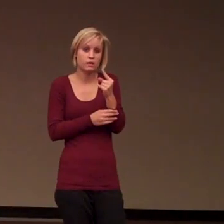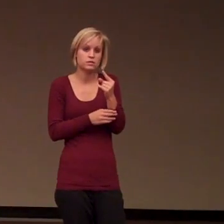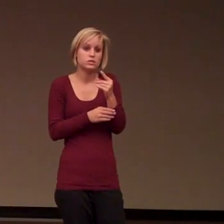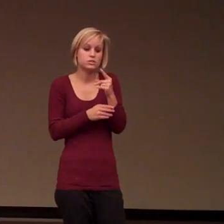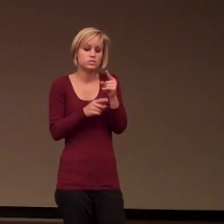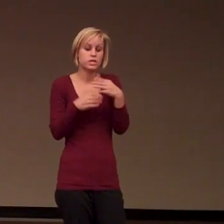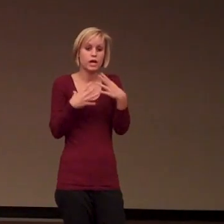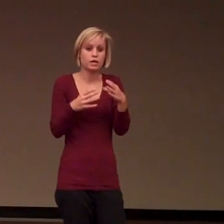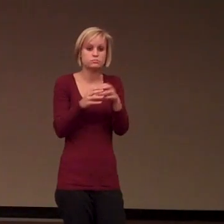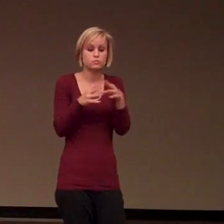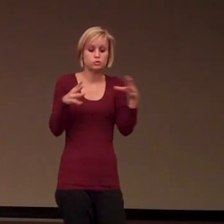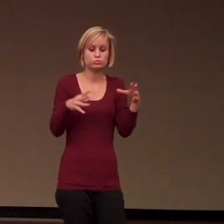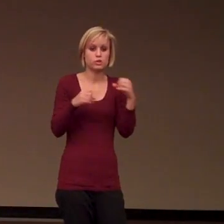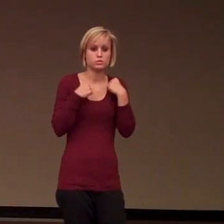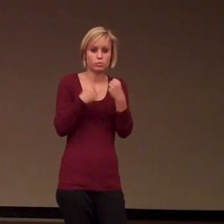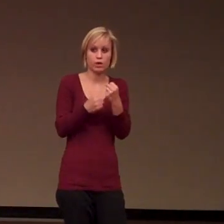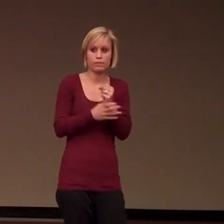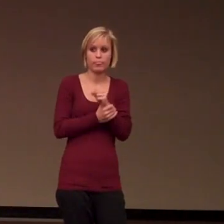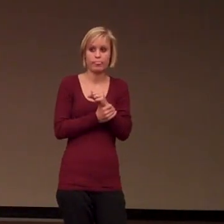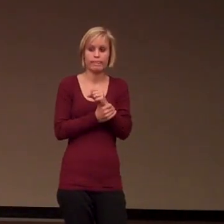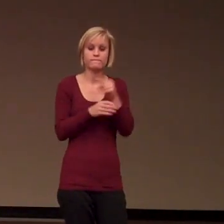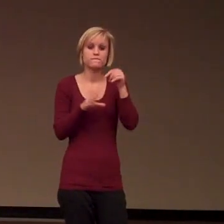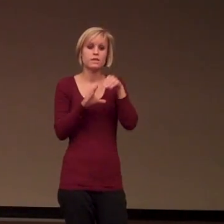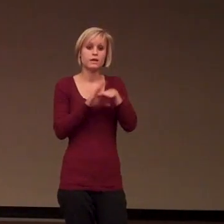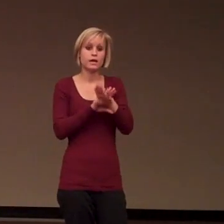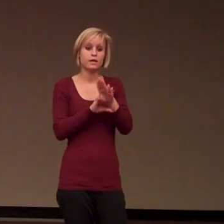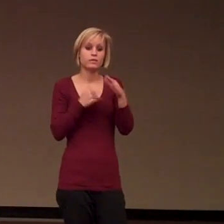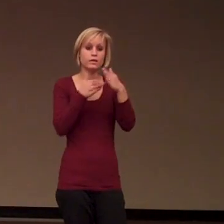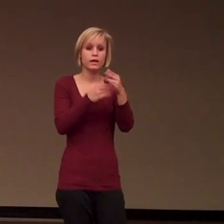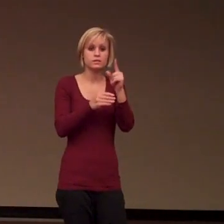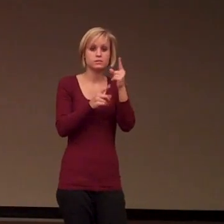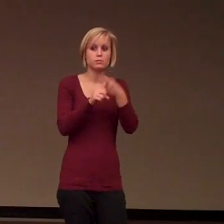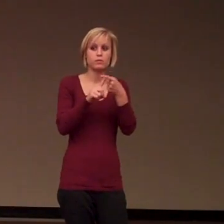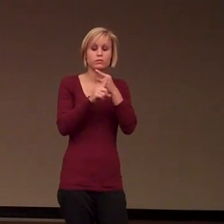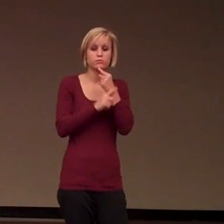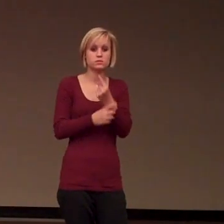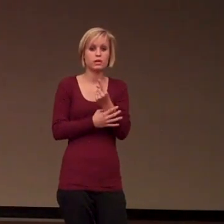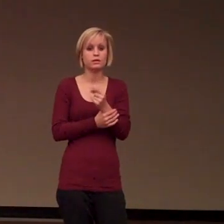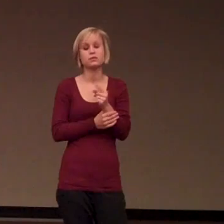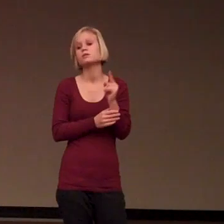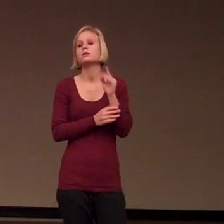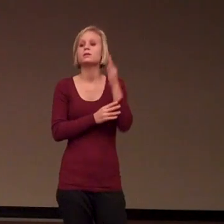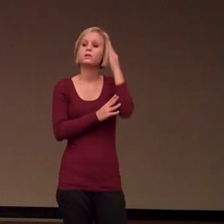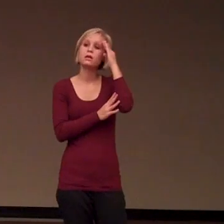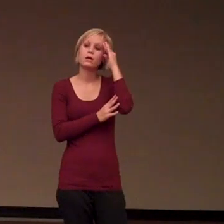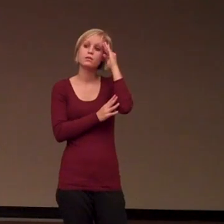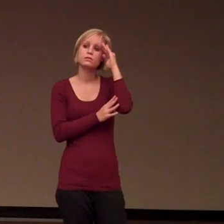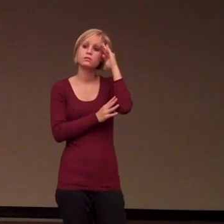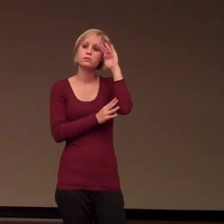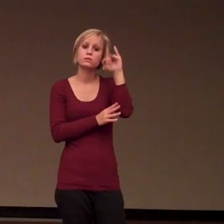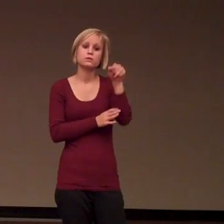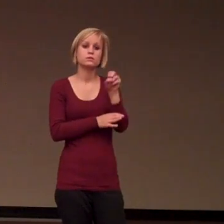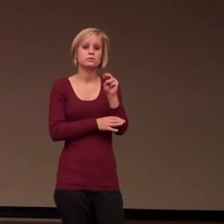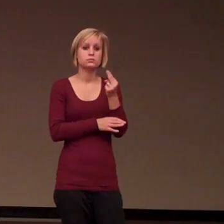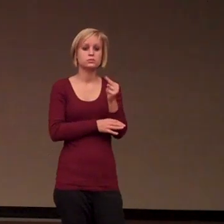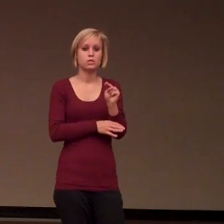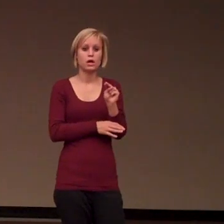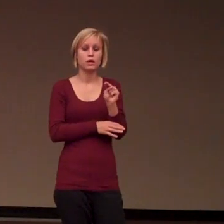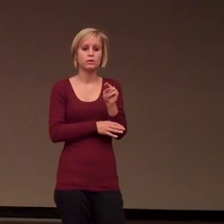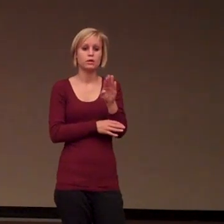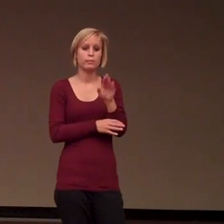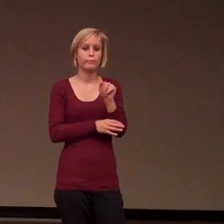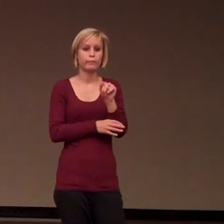too many Republicans in the next month or so say, you know, John Boehner has too much power.